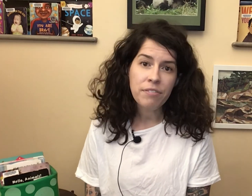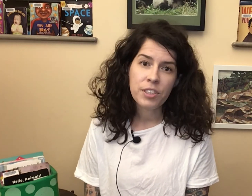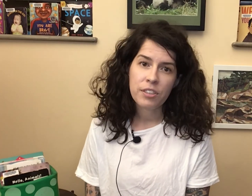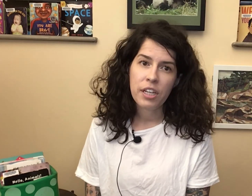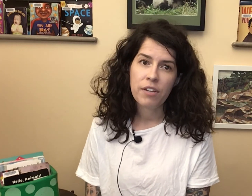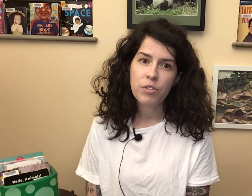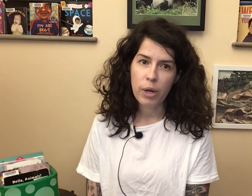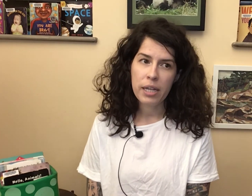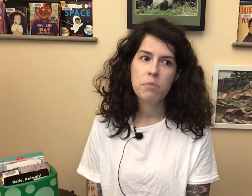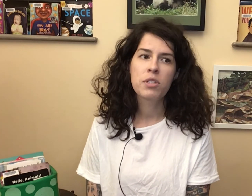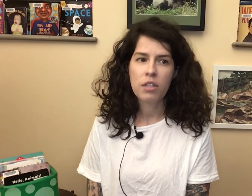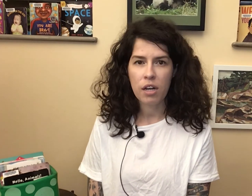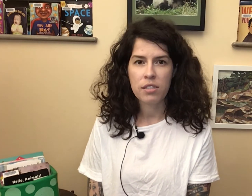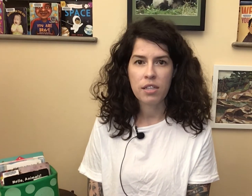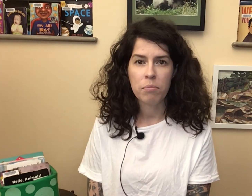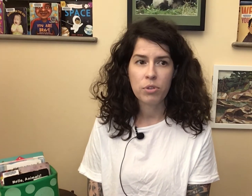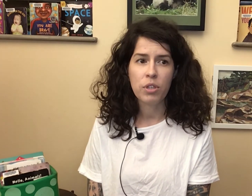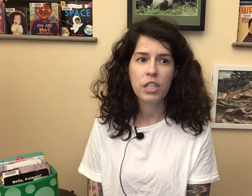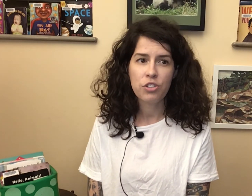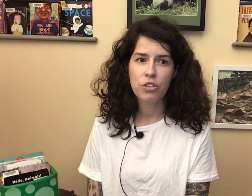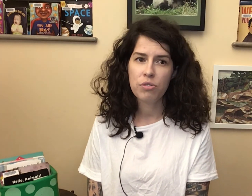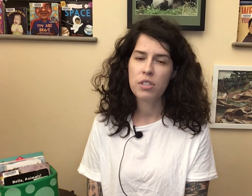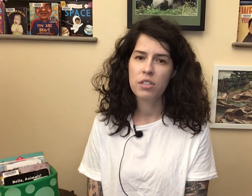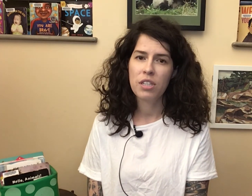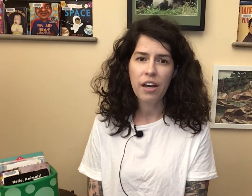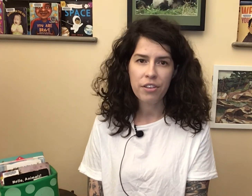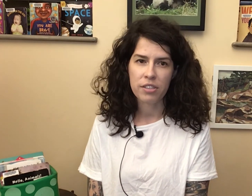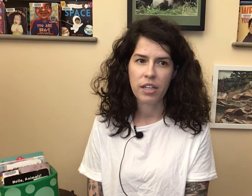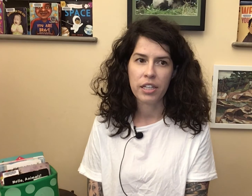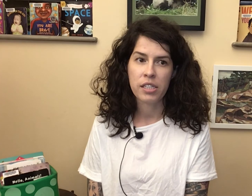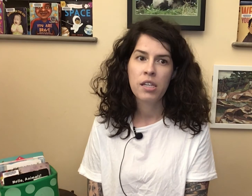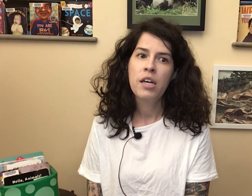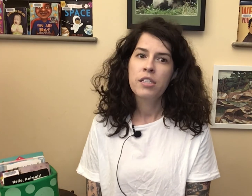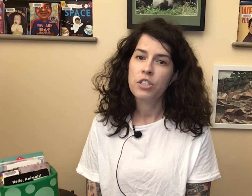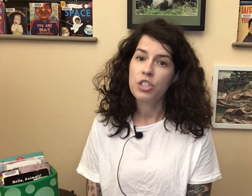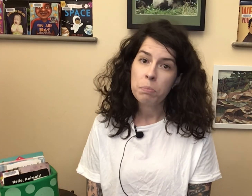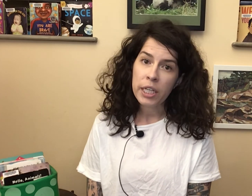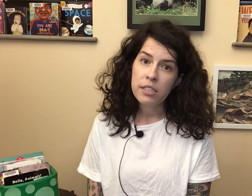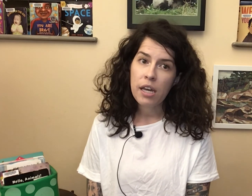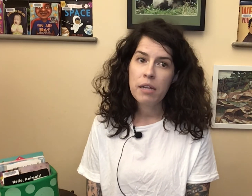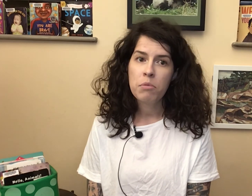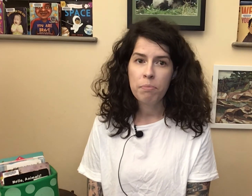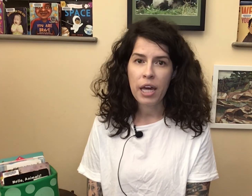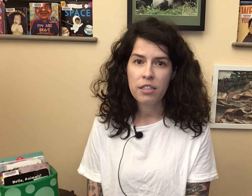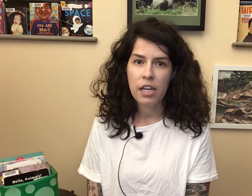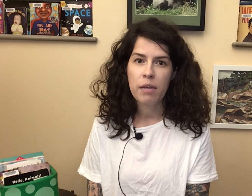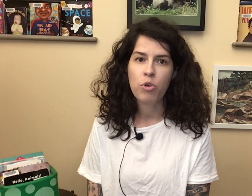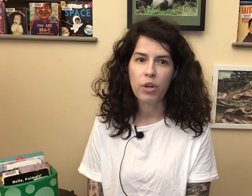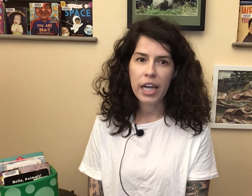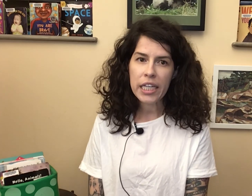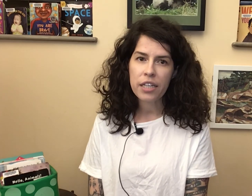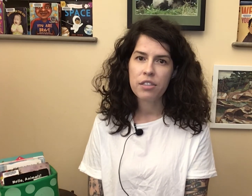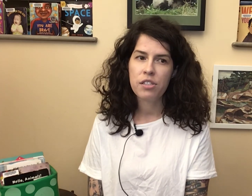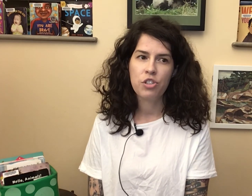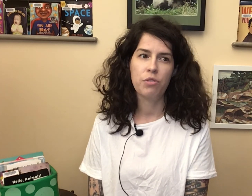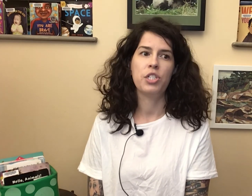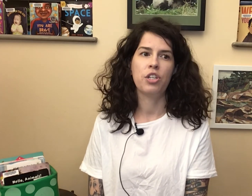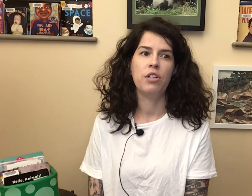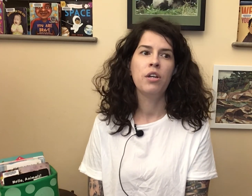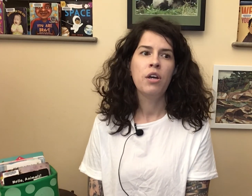After they have grasped the concept, you can introduce to other settings, such as playtime, bath time, or any other situation